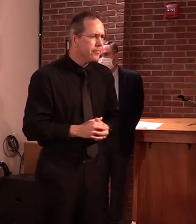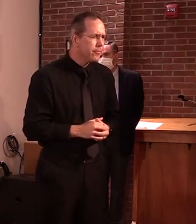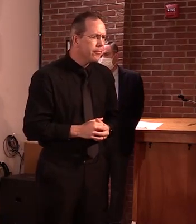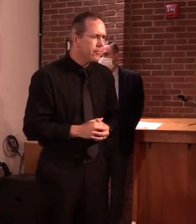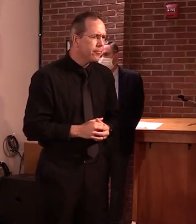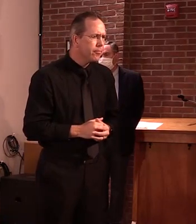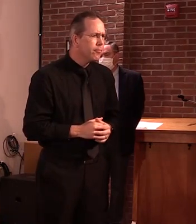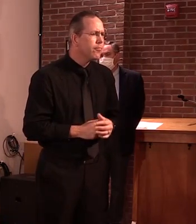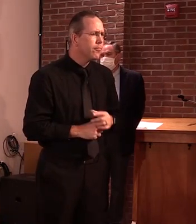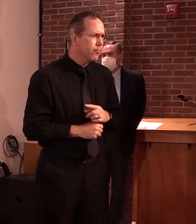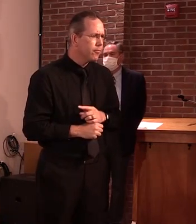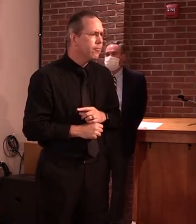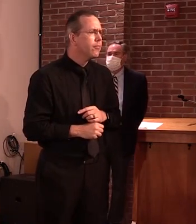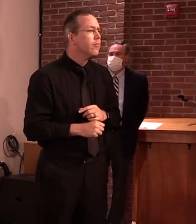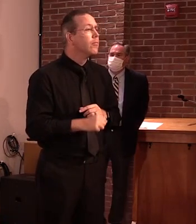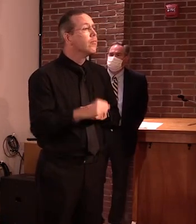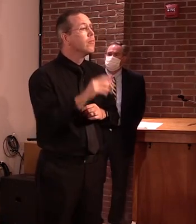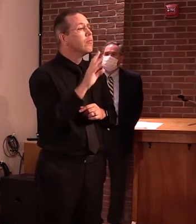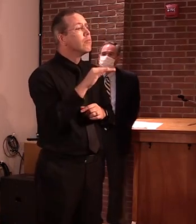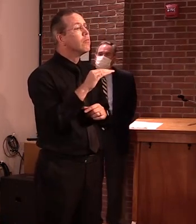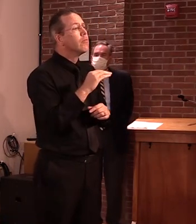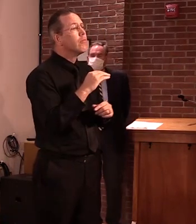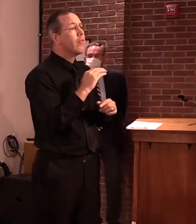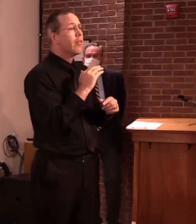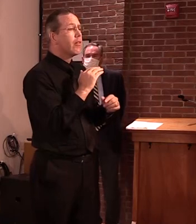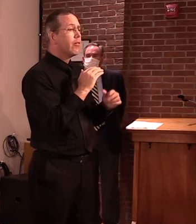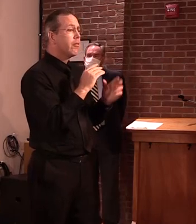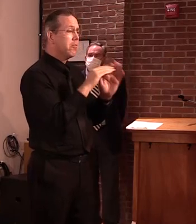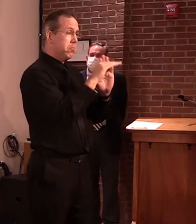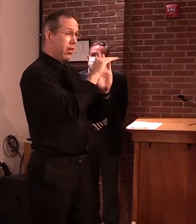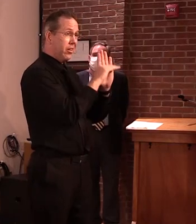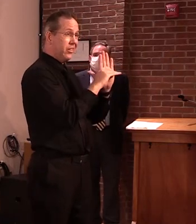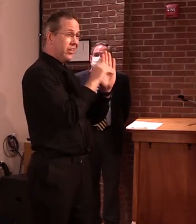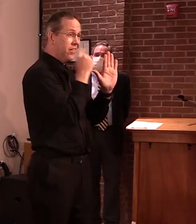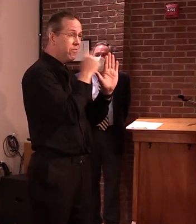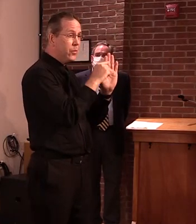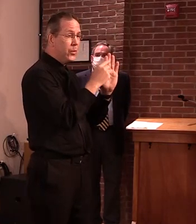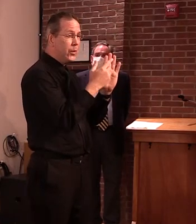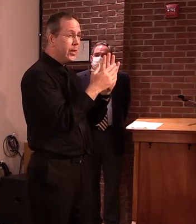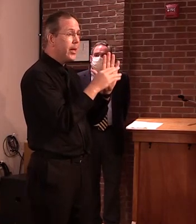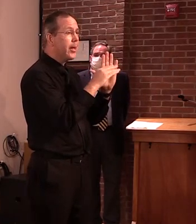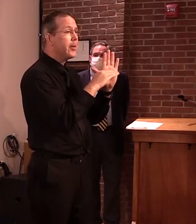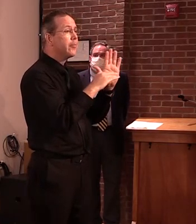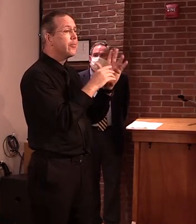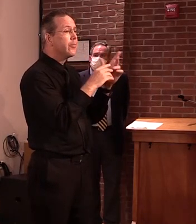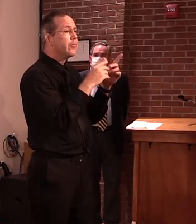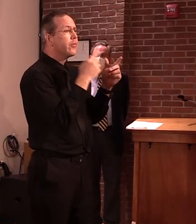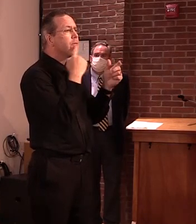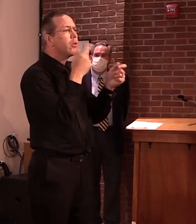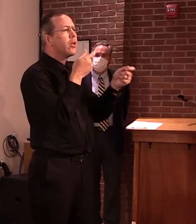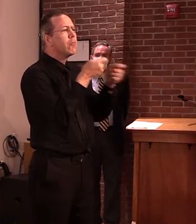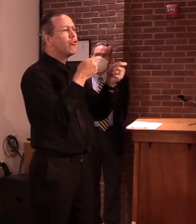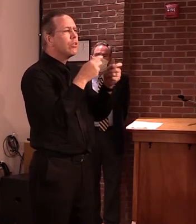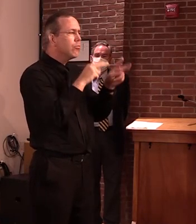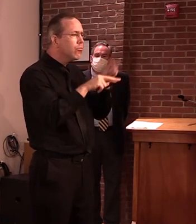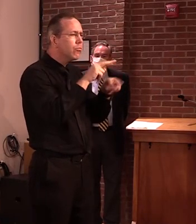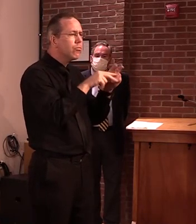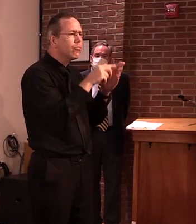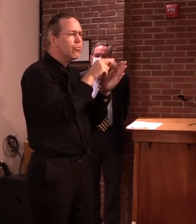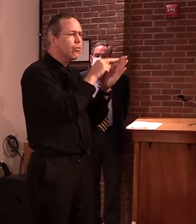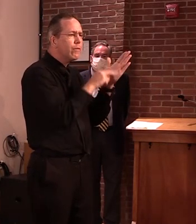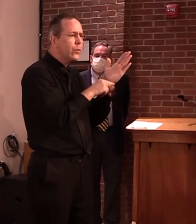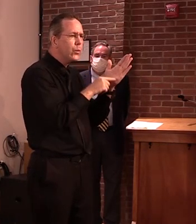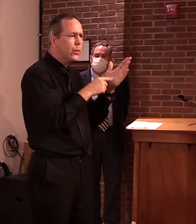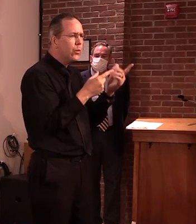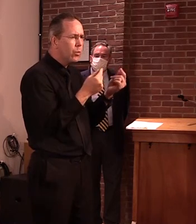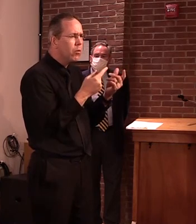correction policy about what constitutes an administrative review and what doesn't. A 2006